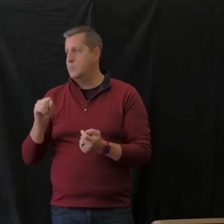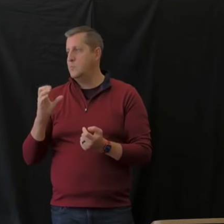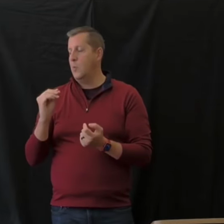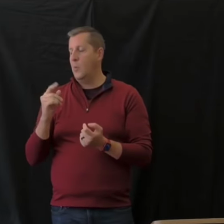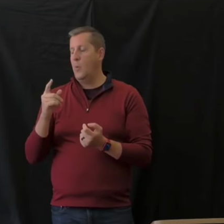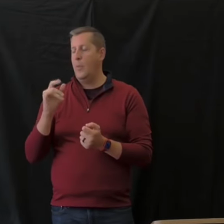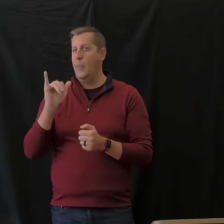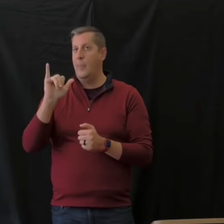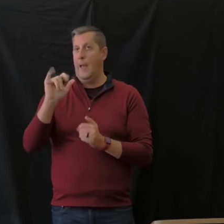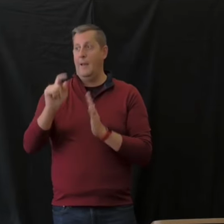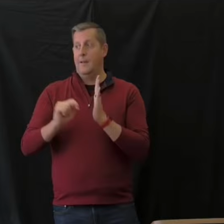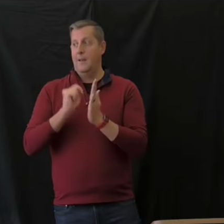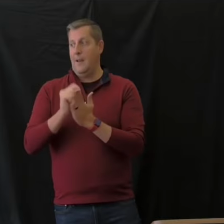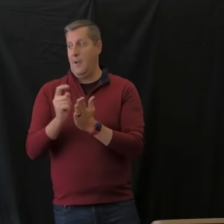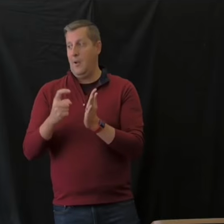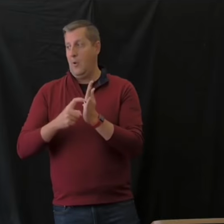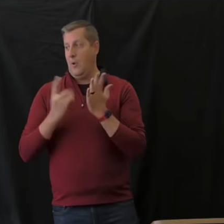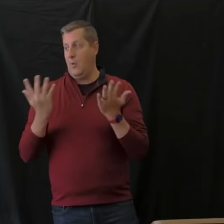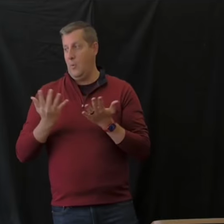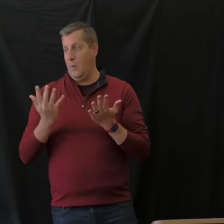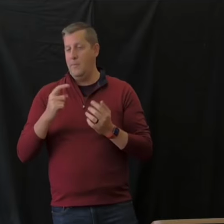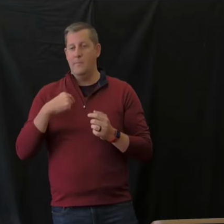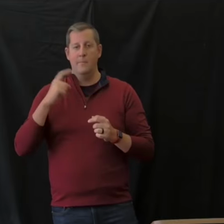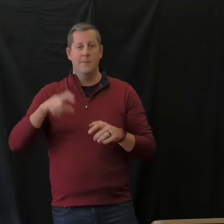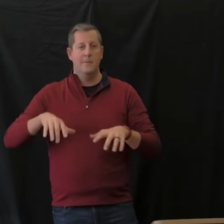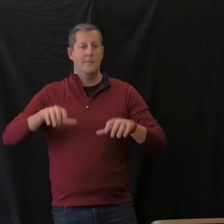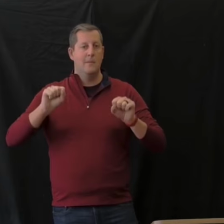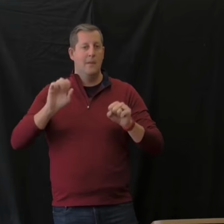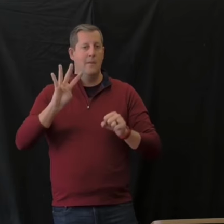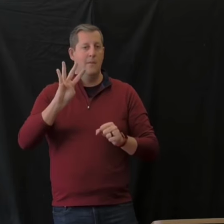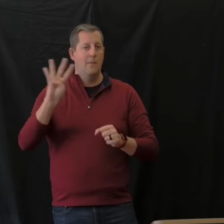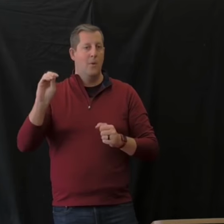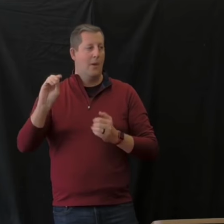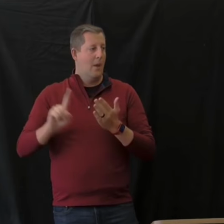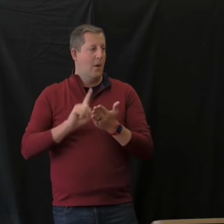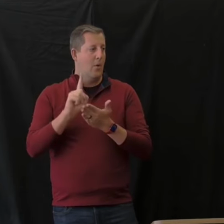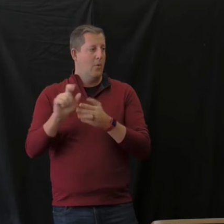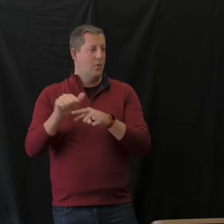So I was looking at the different requirements I needed to meet.